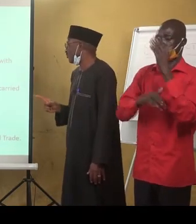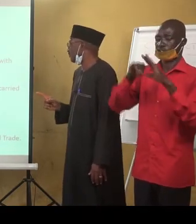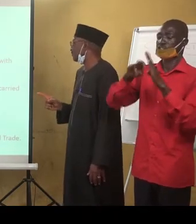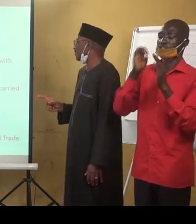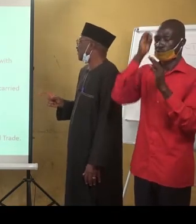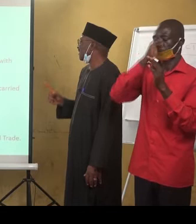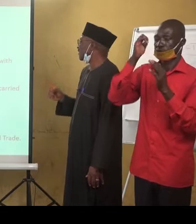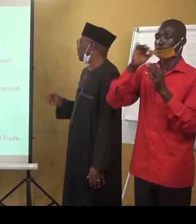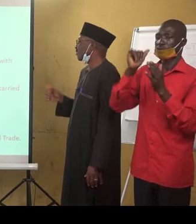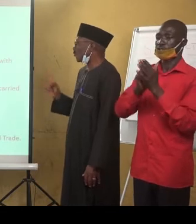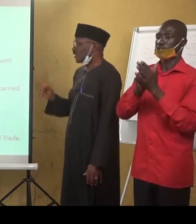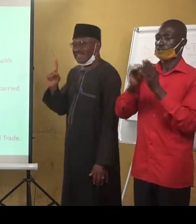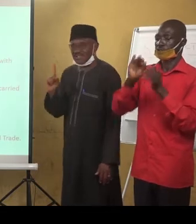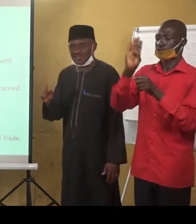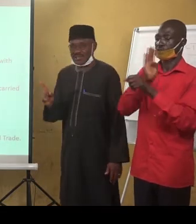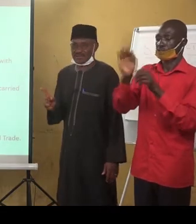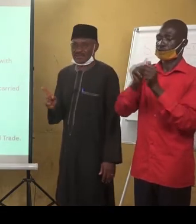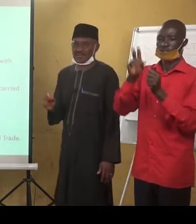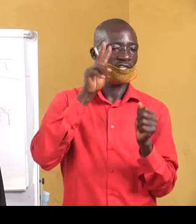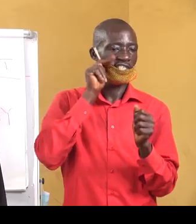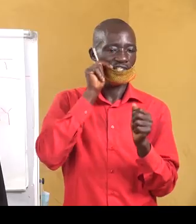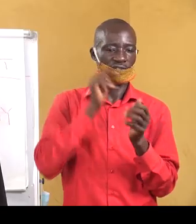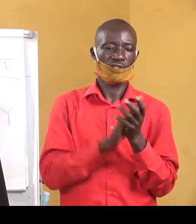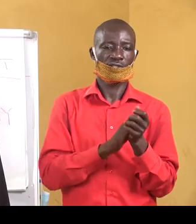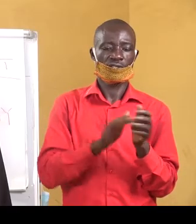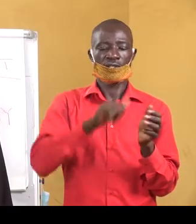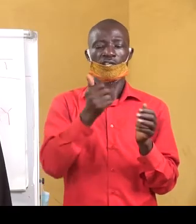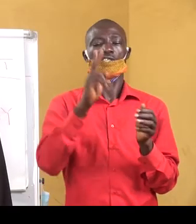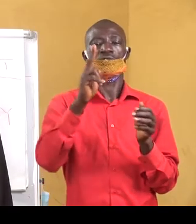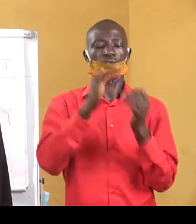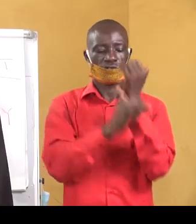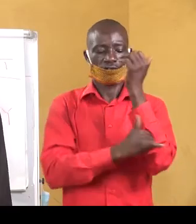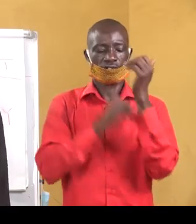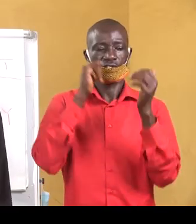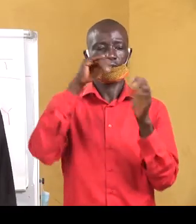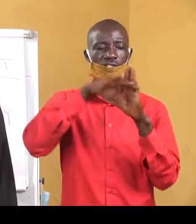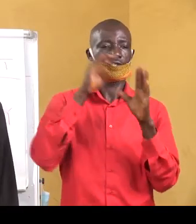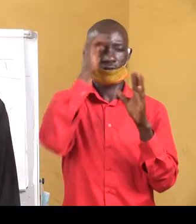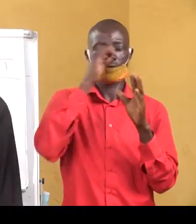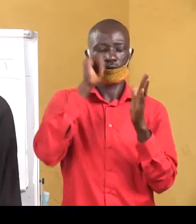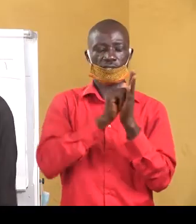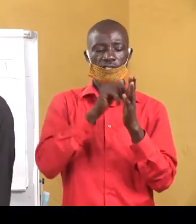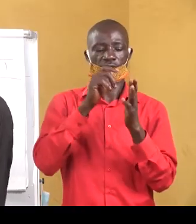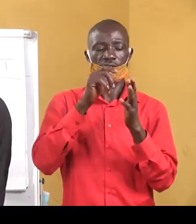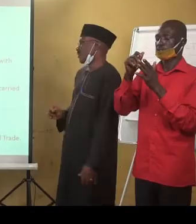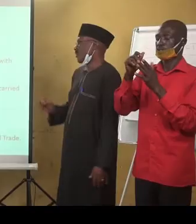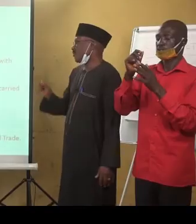Europe that trade with Nigeria. Any 2 countries in Europe that trade with